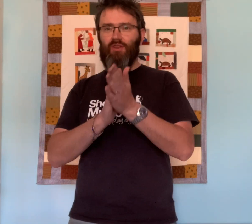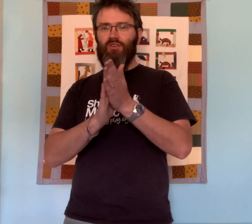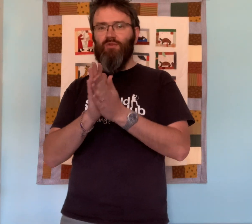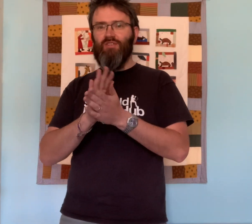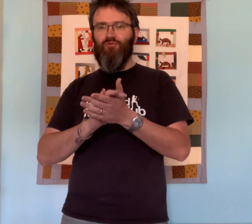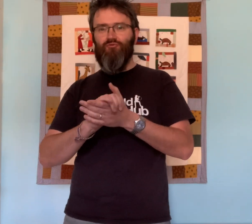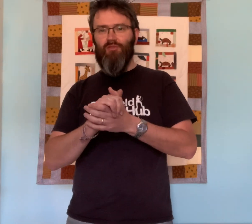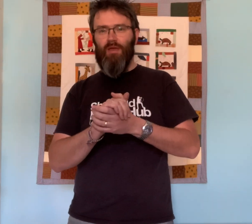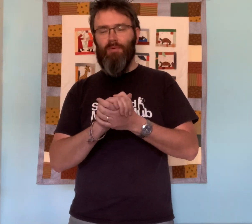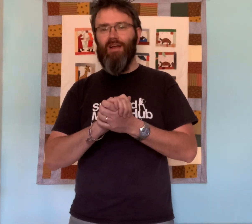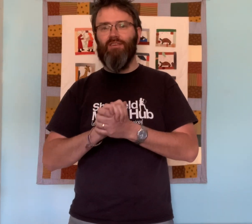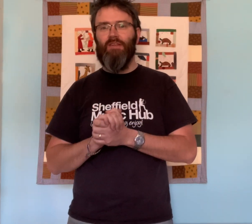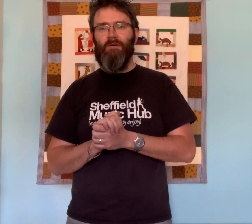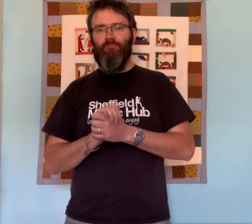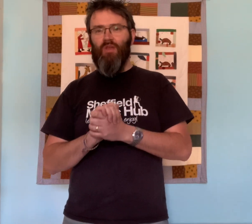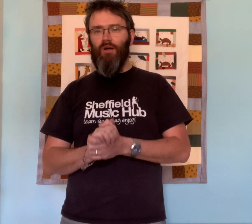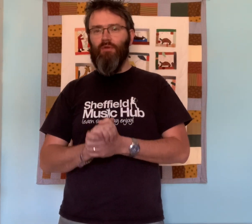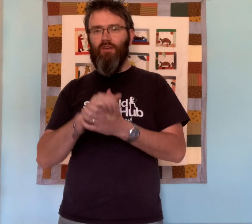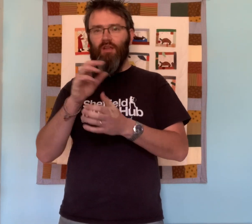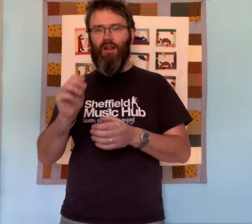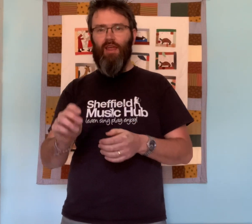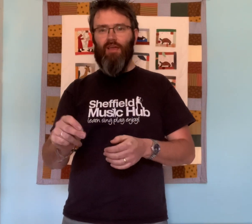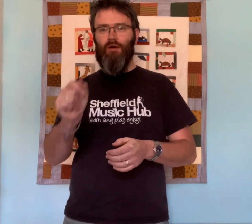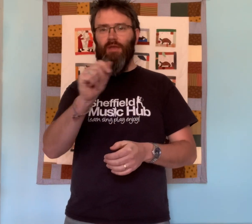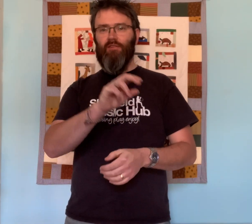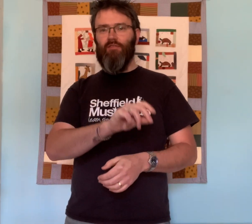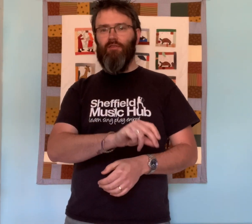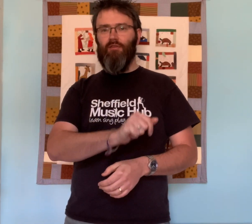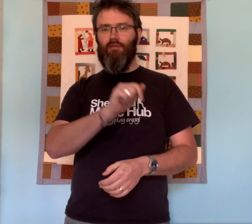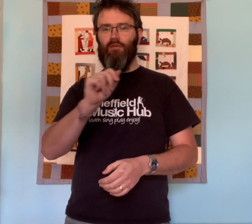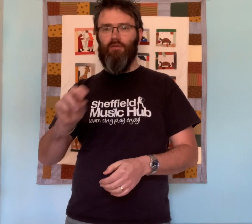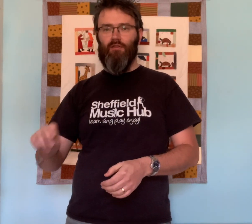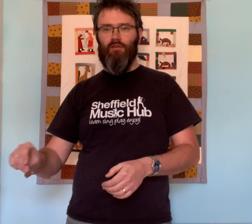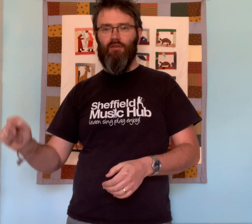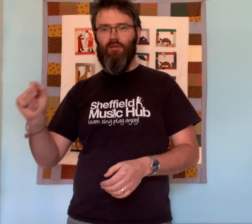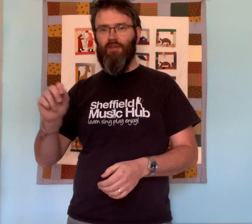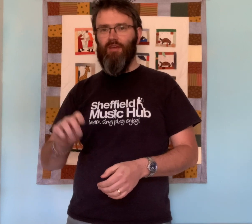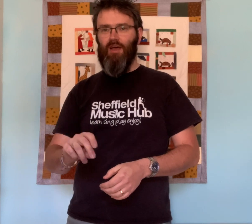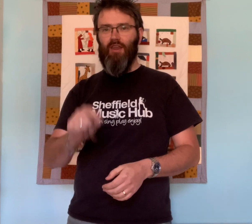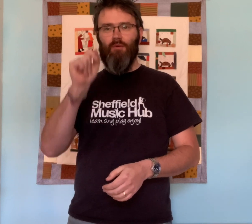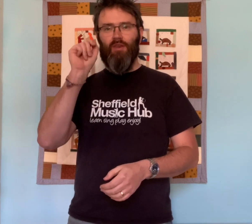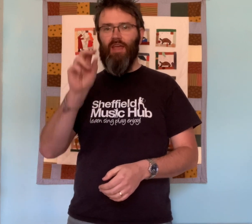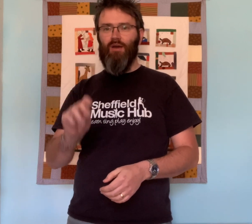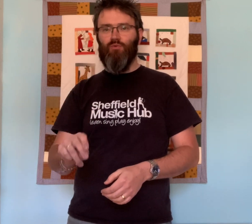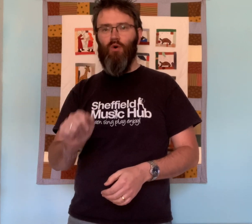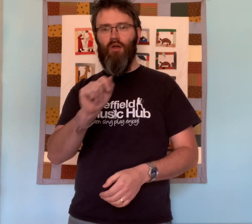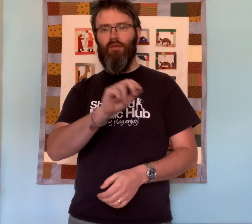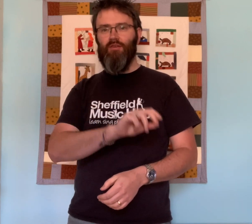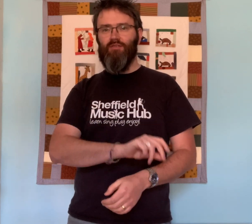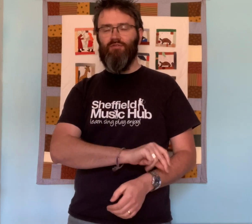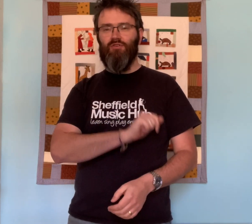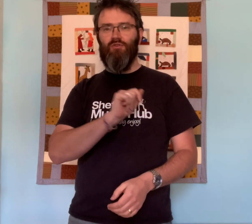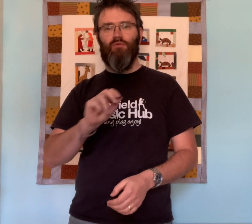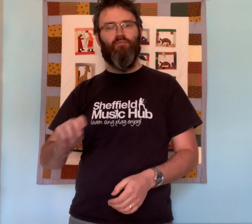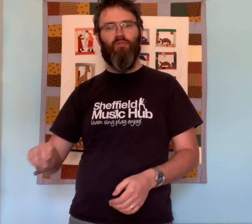this in a rhythmic pattern. I'm going to click a beat. And I'm going to count 1, 2,